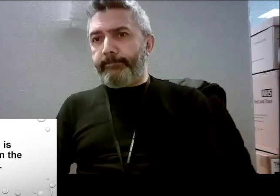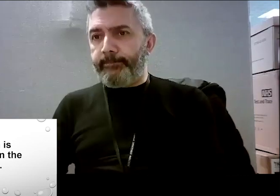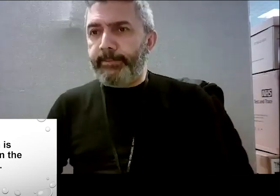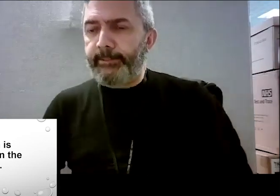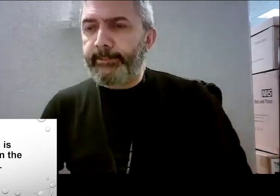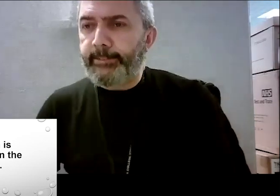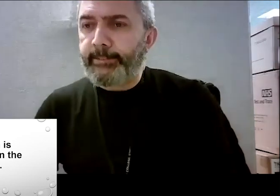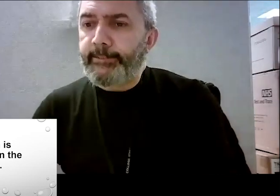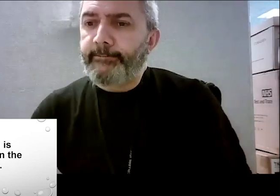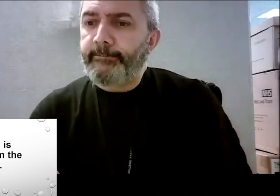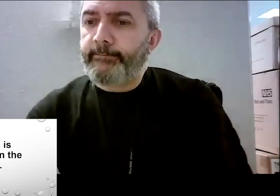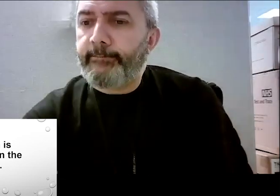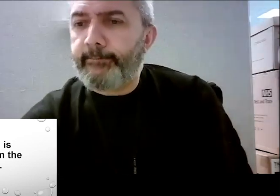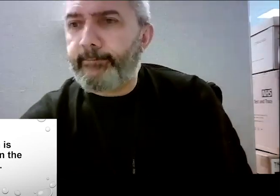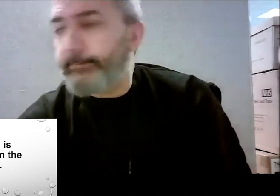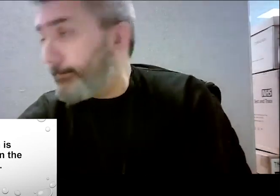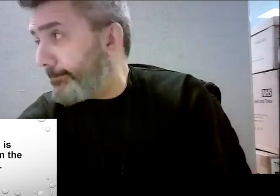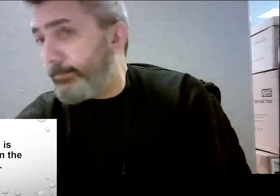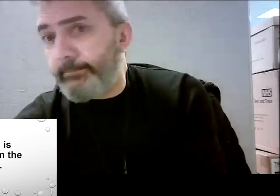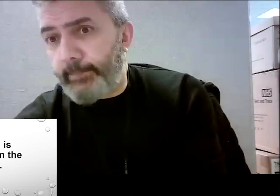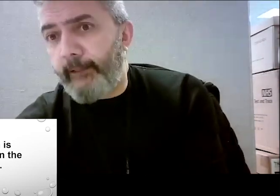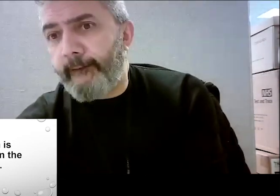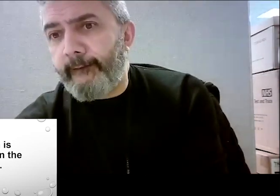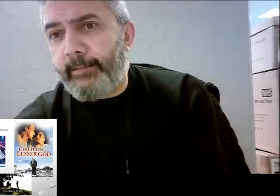specific place, or just a generic place where you're going to get a drink?